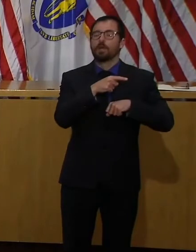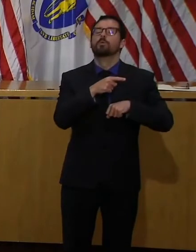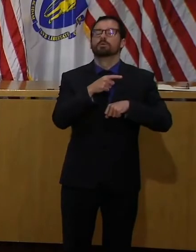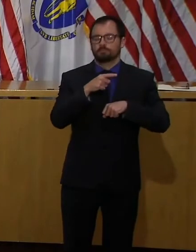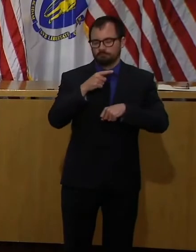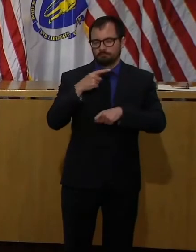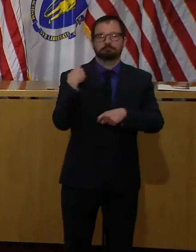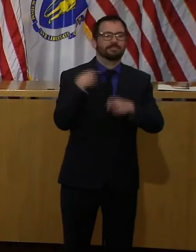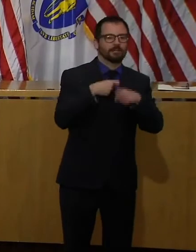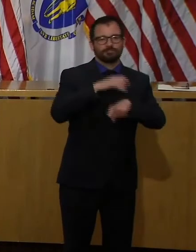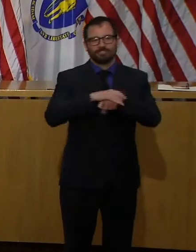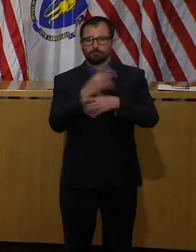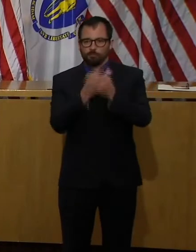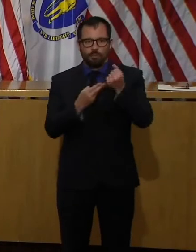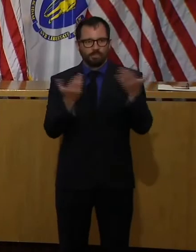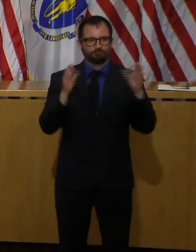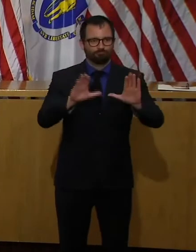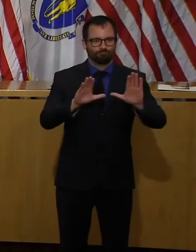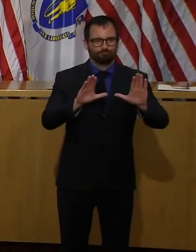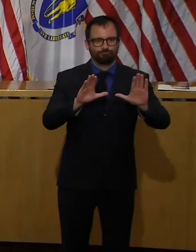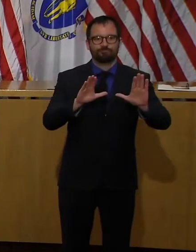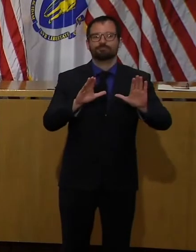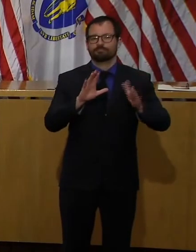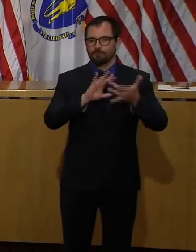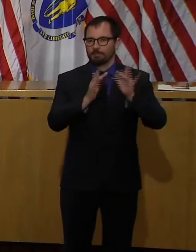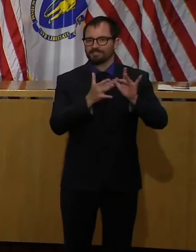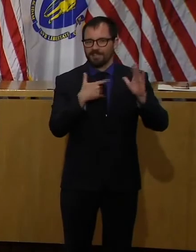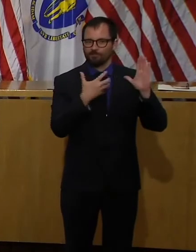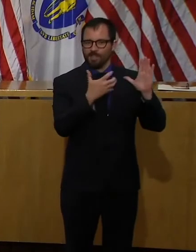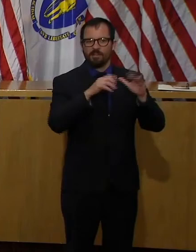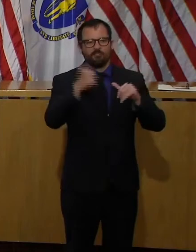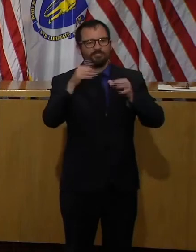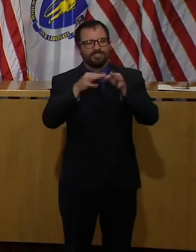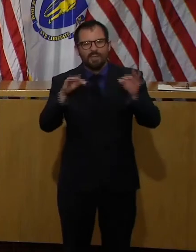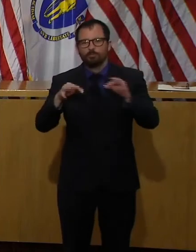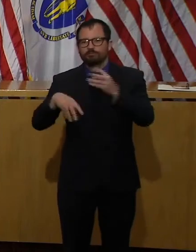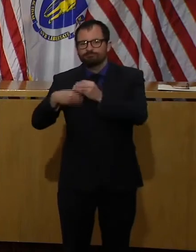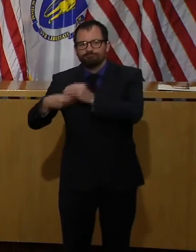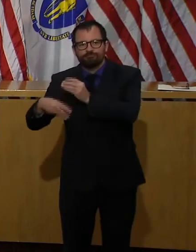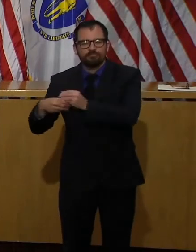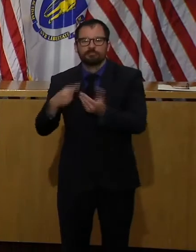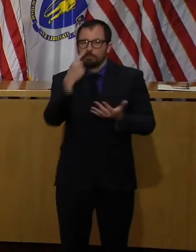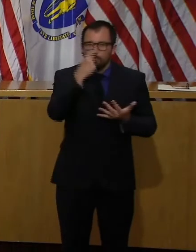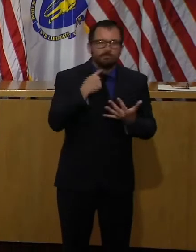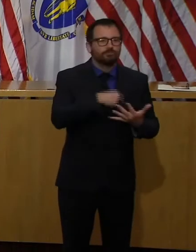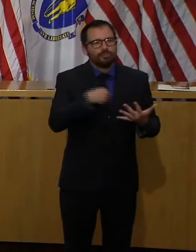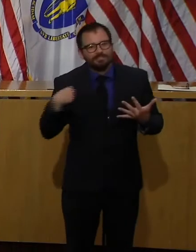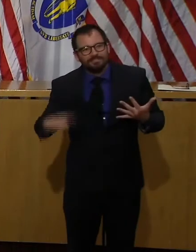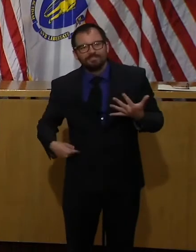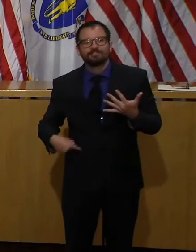major languages of Haitian Creole, Portuguese, Chinese, and Vietnamese.